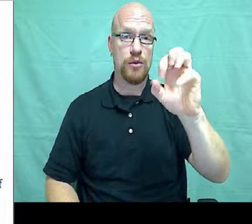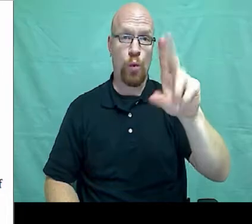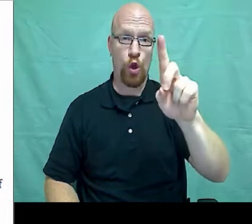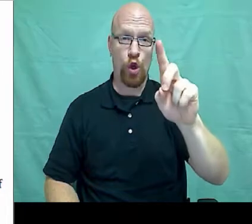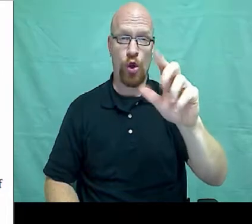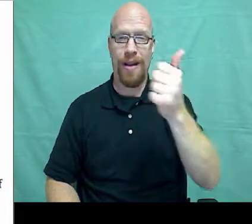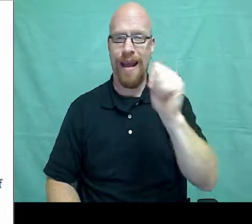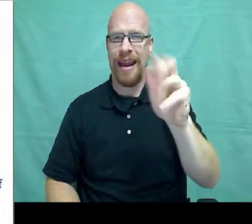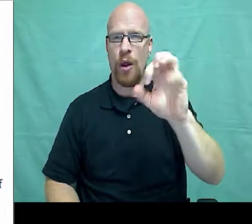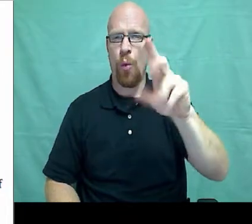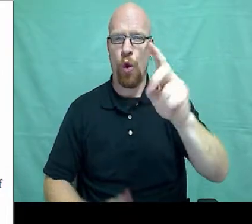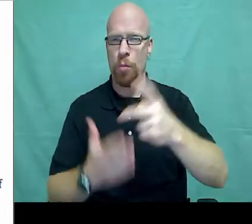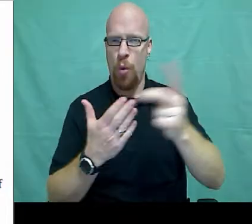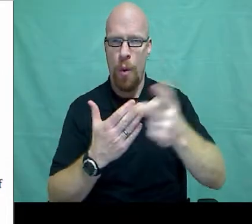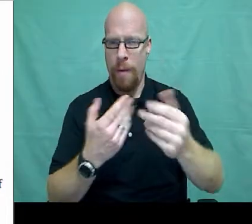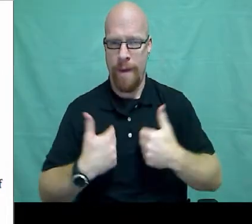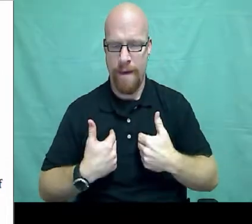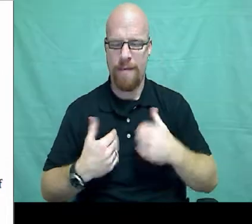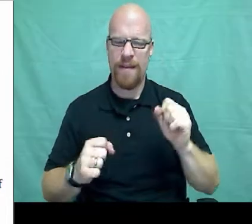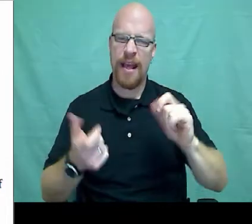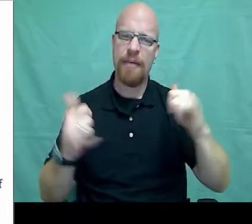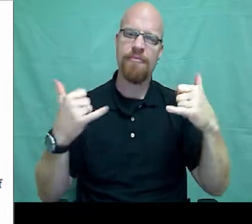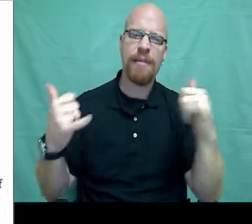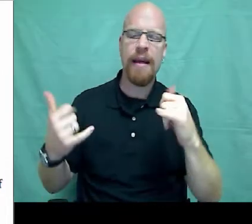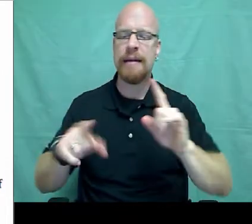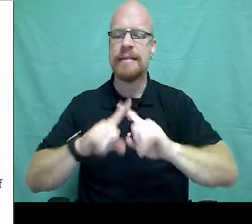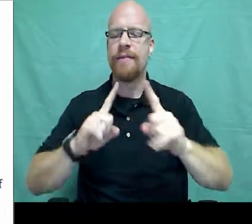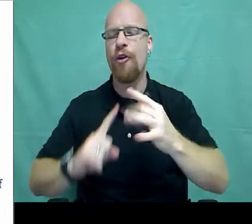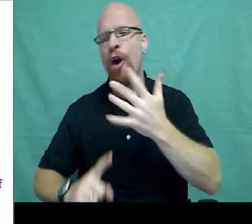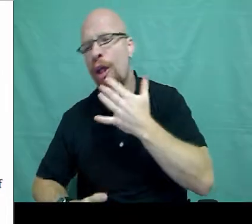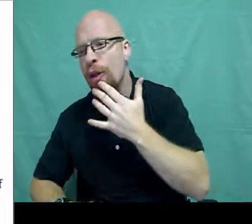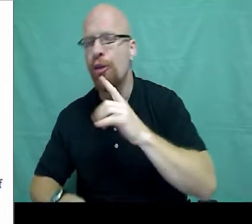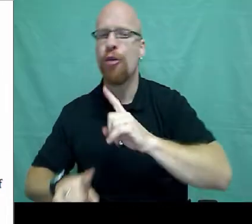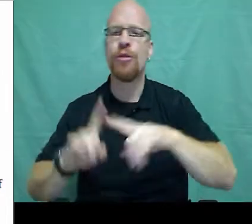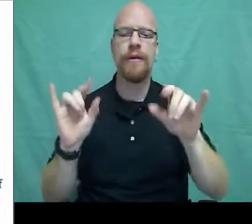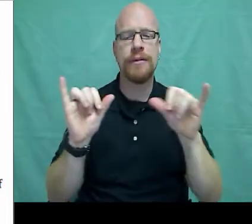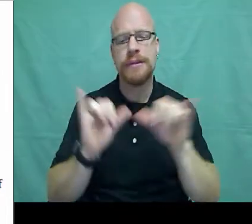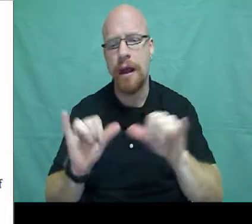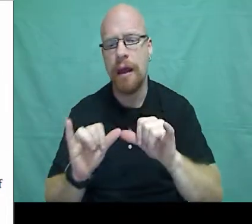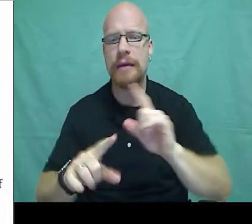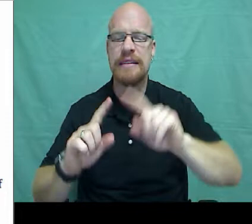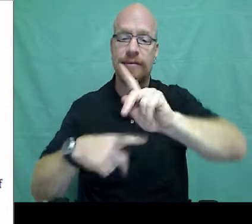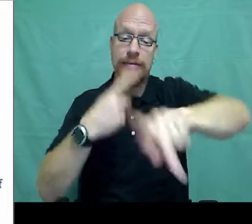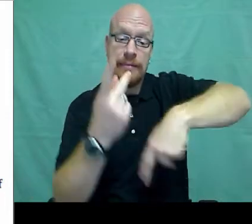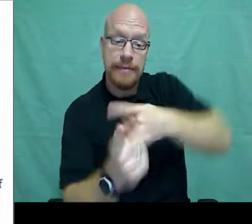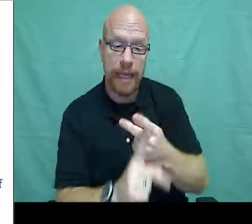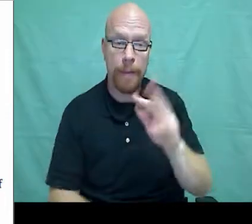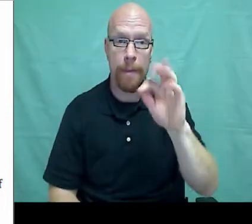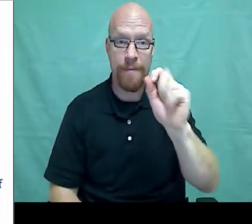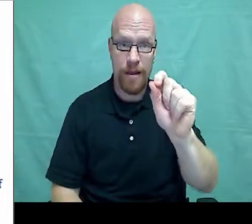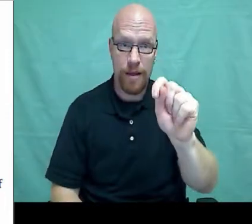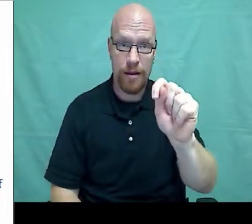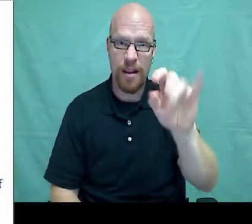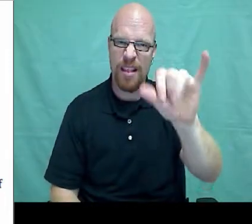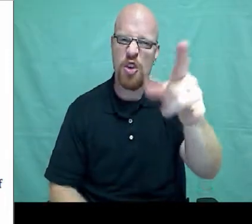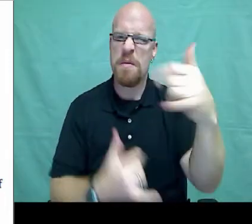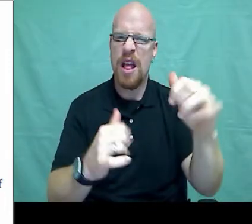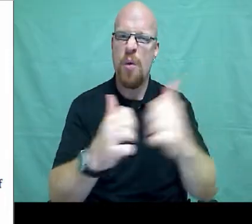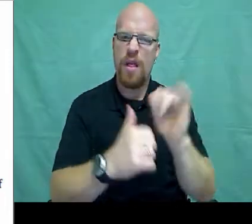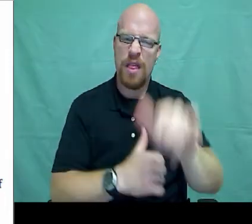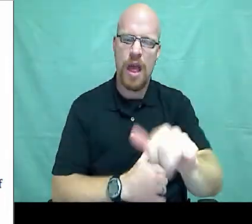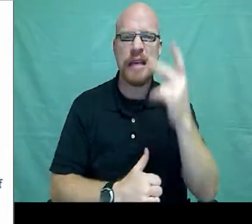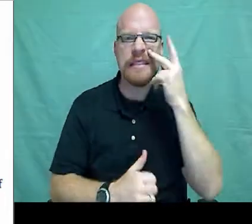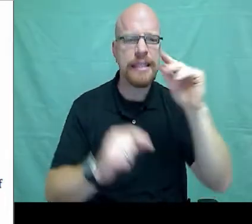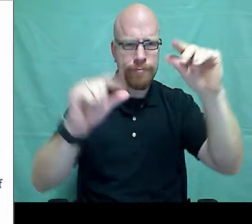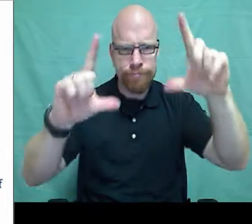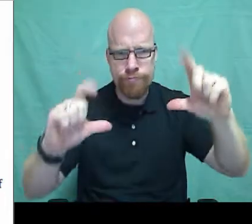Now, understand that if you've used Microsoft Word program, you can change the font, you can change